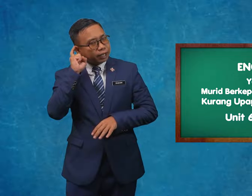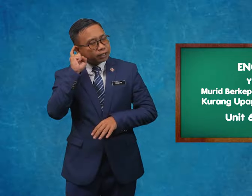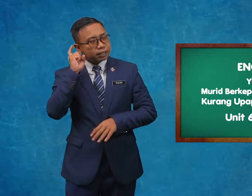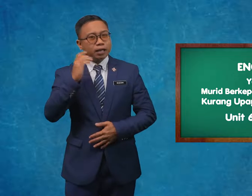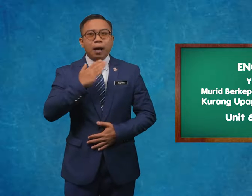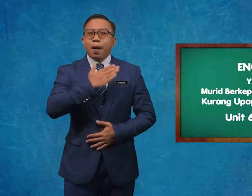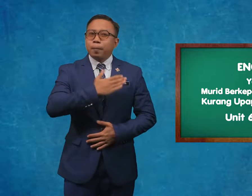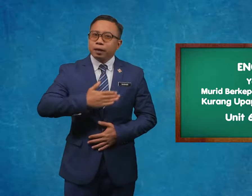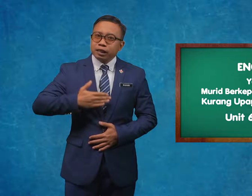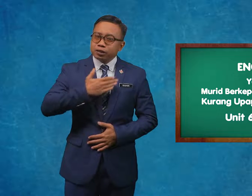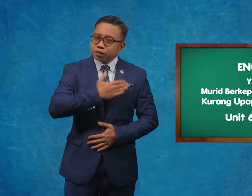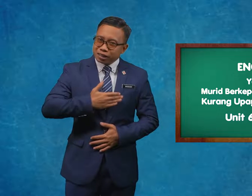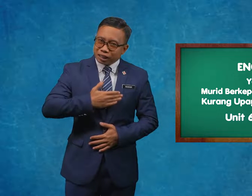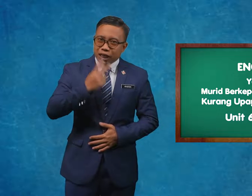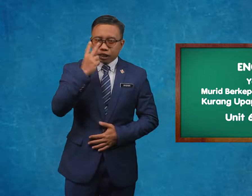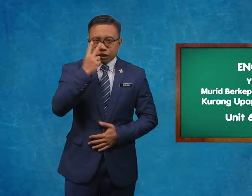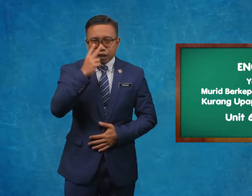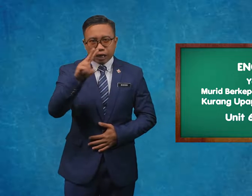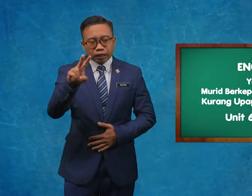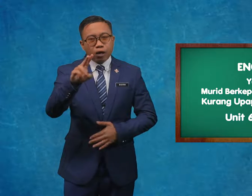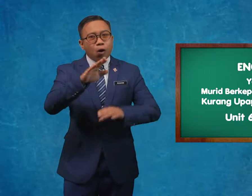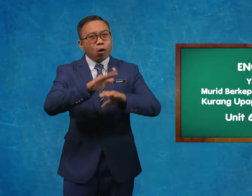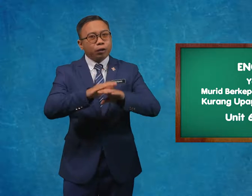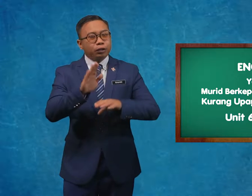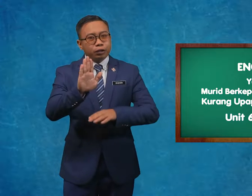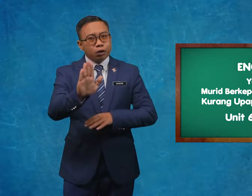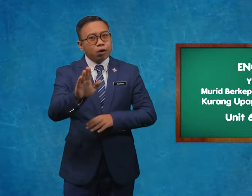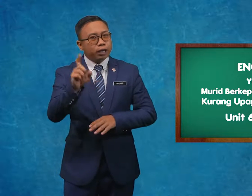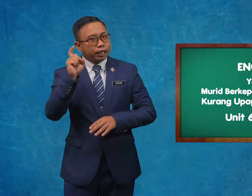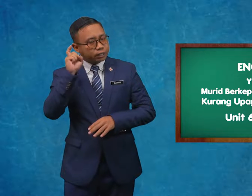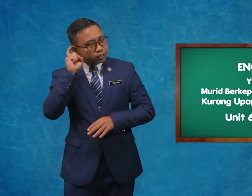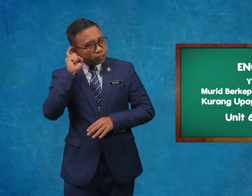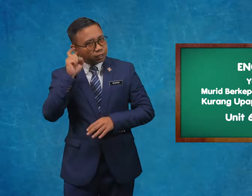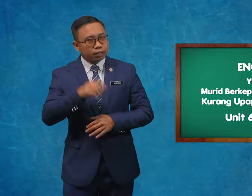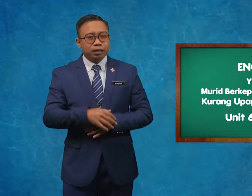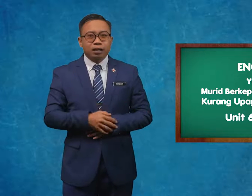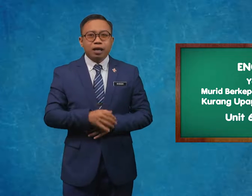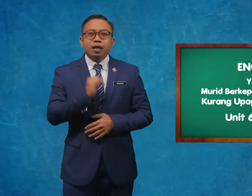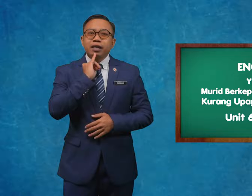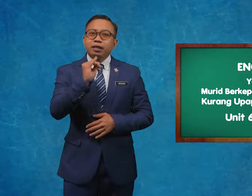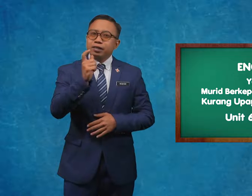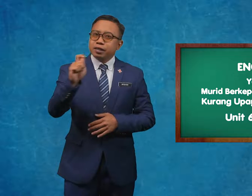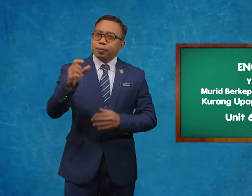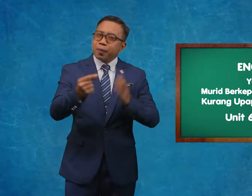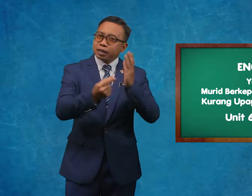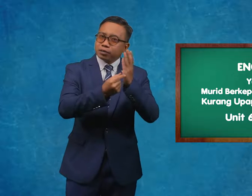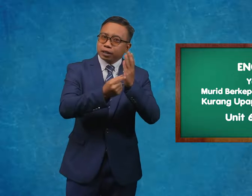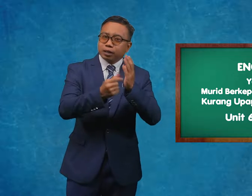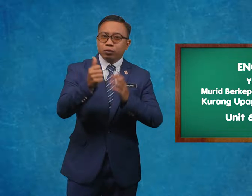aids, please check on your aids. Is the battery